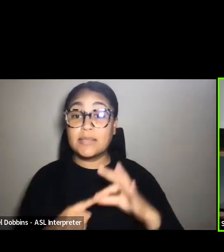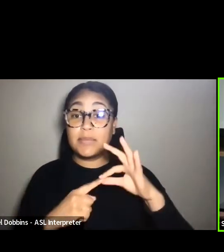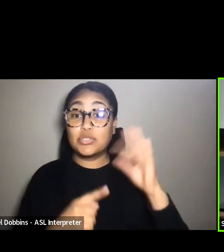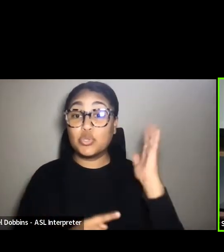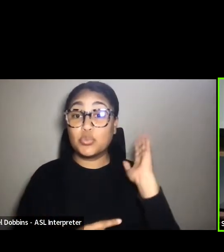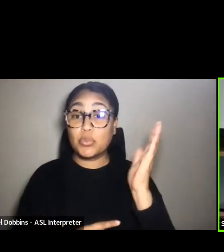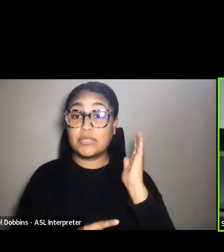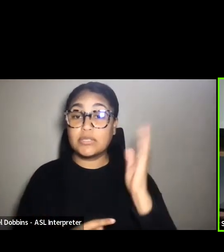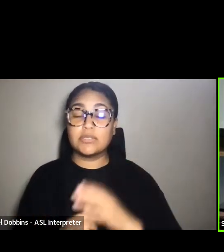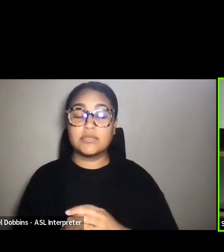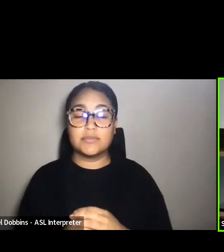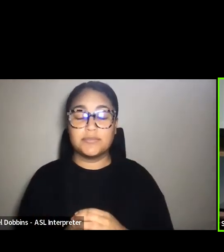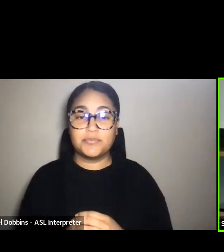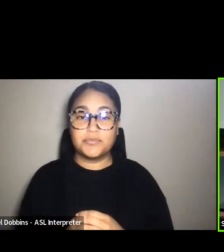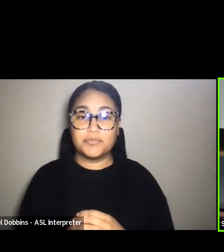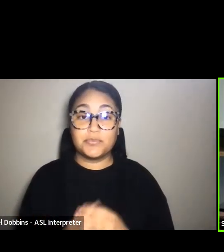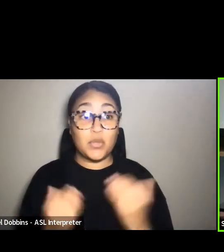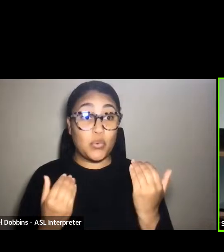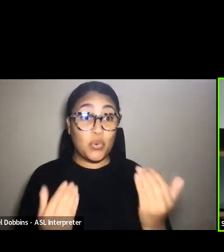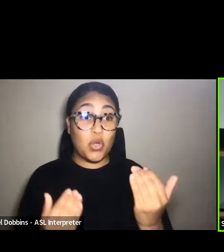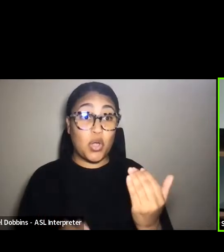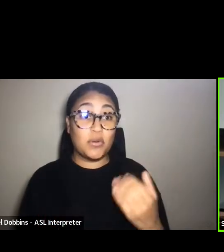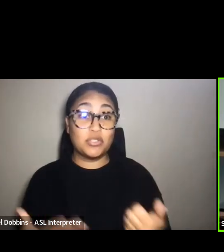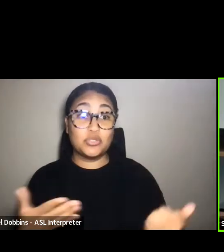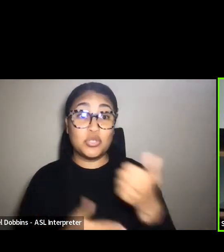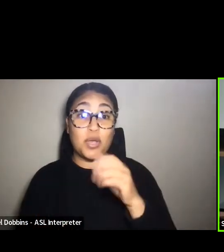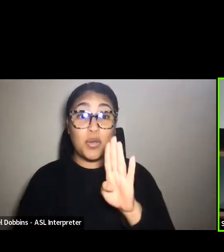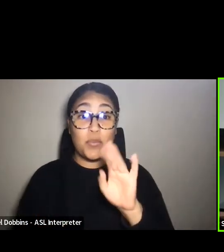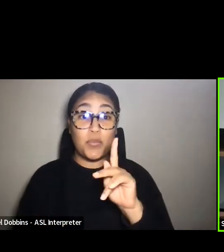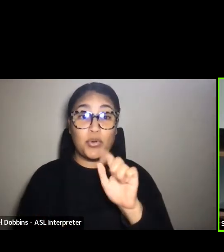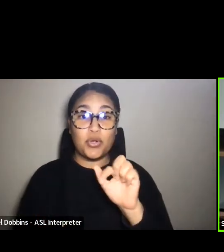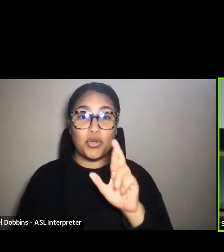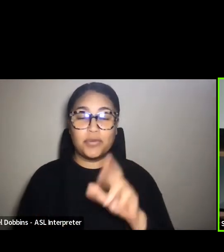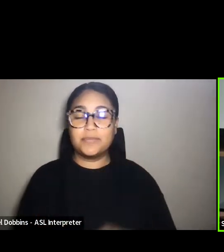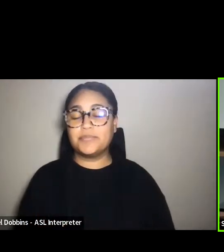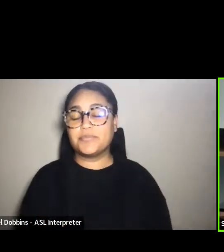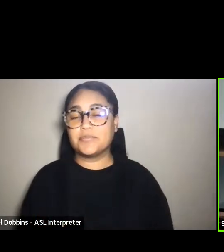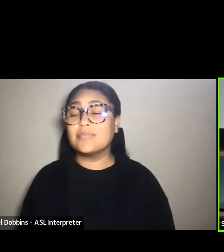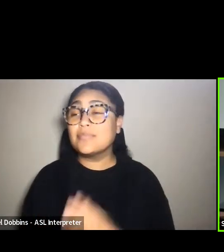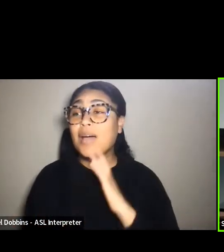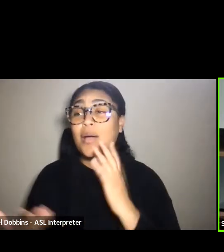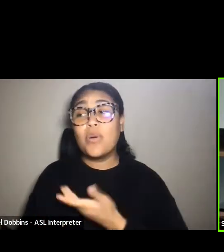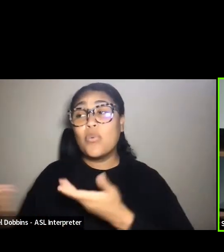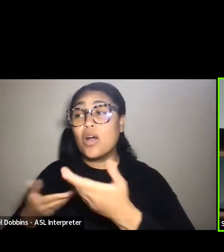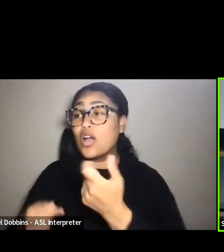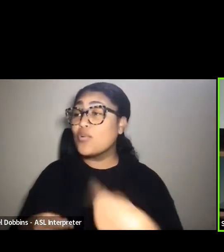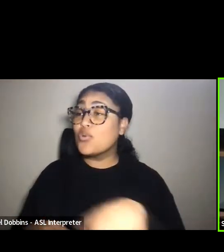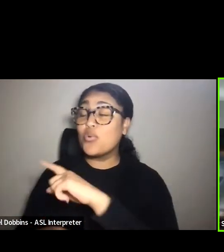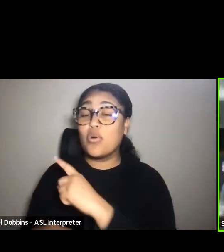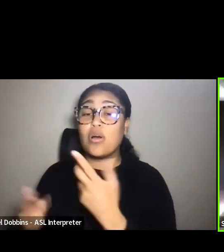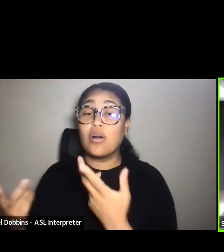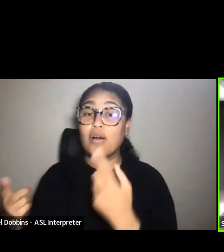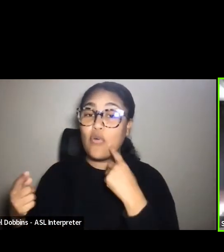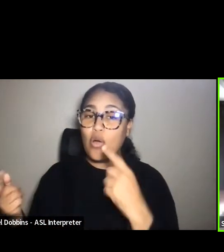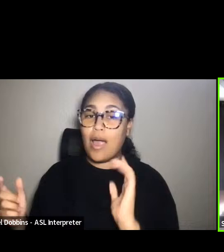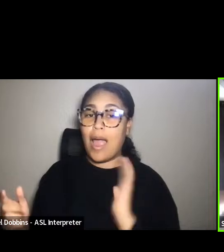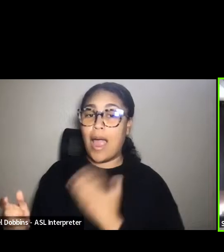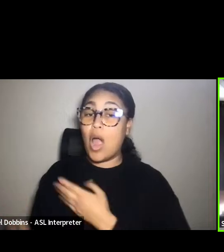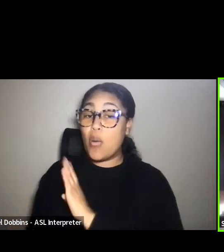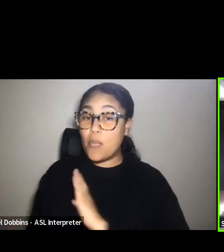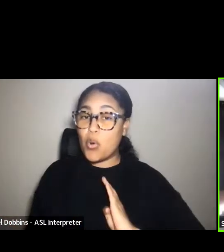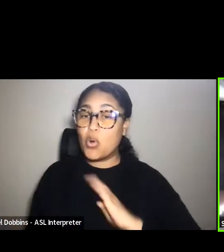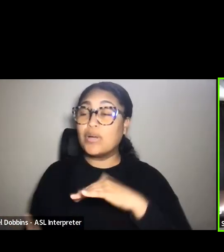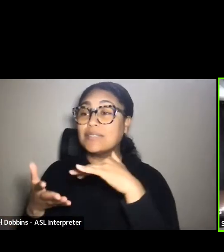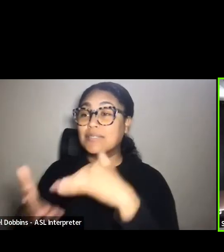presentation. Go ahead, Superintendent Booker. Thank you so much. I just want to welcome everyone to our board study